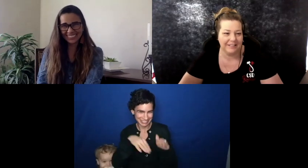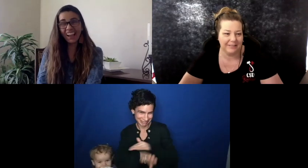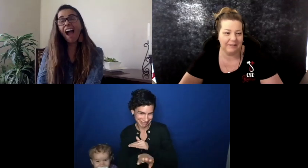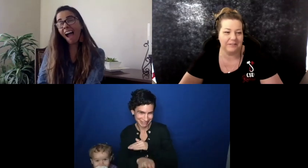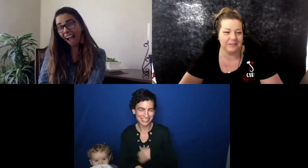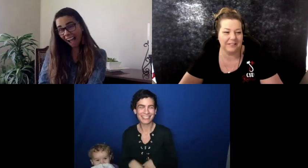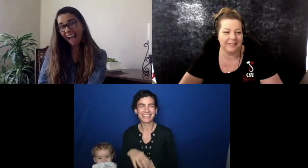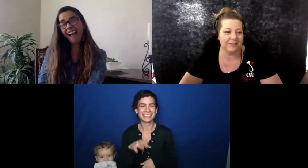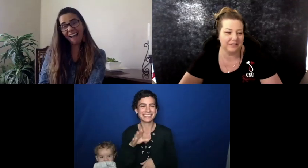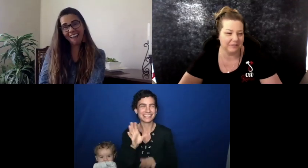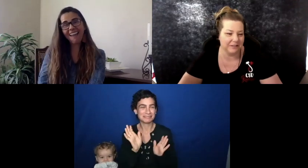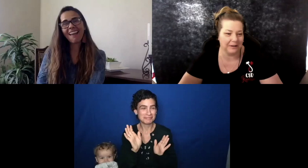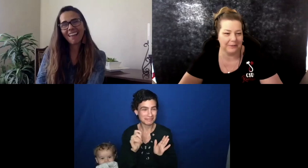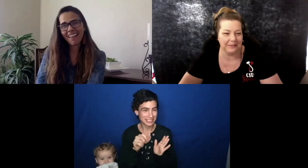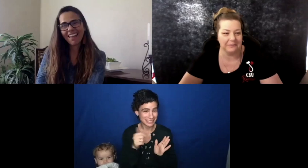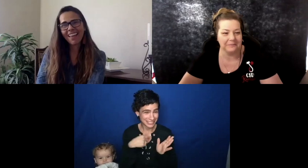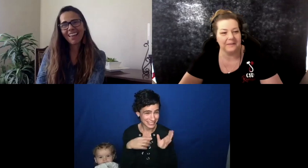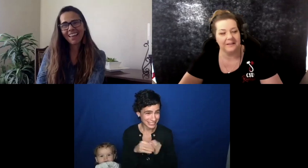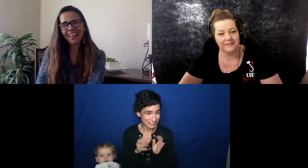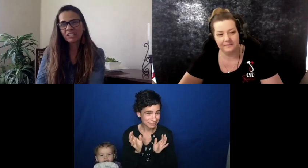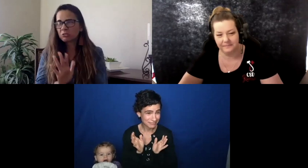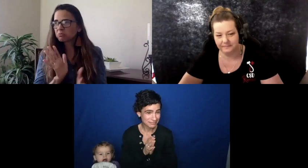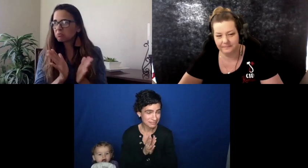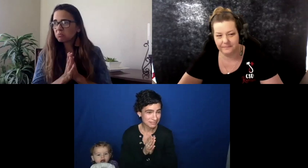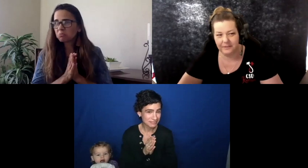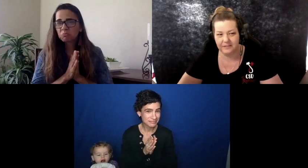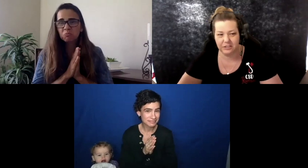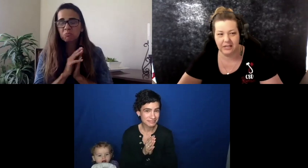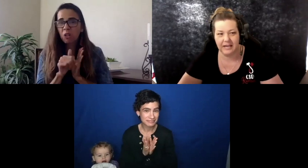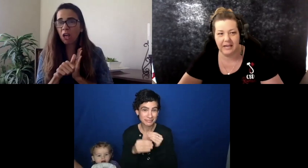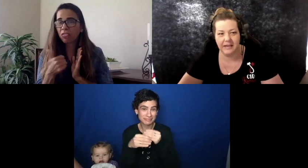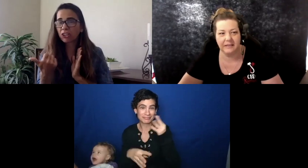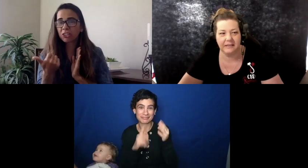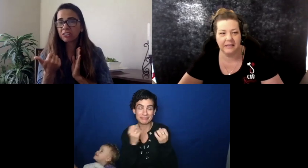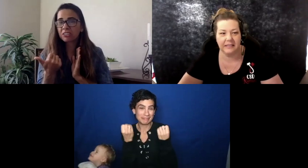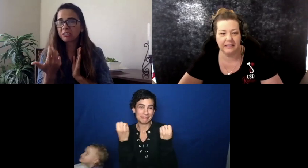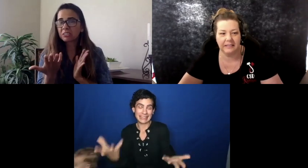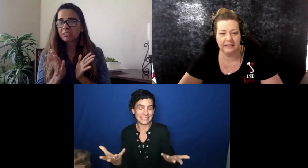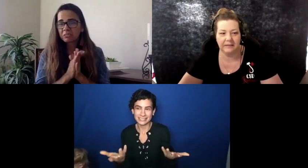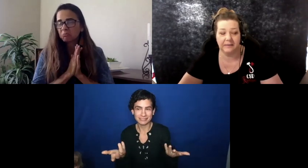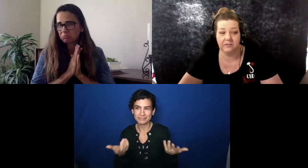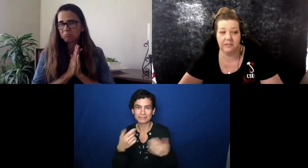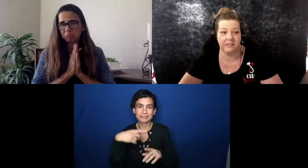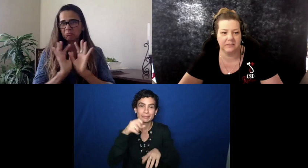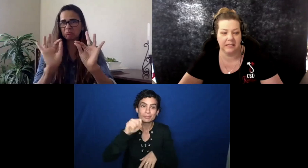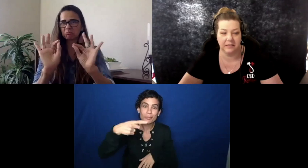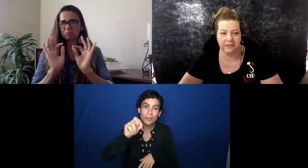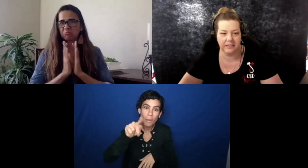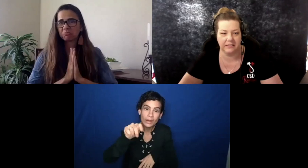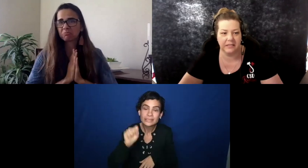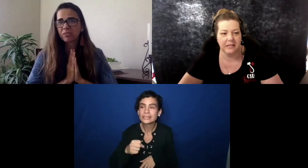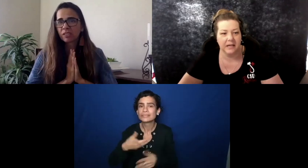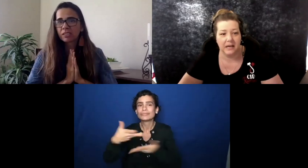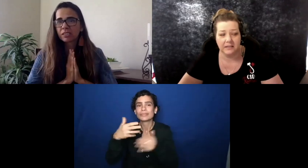She's going to be a future CSDR student, the younger one here. What else should I add? I mean, there's a ton of different